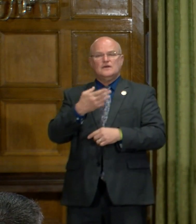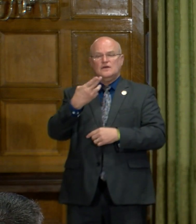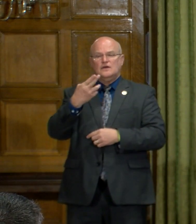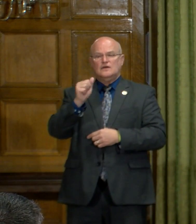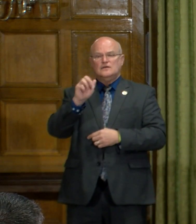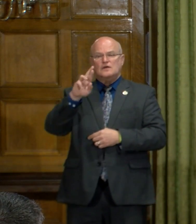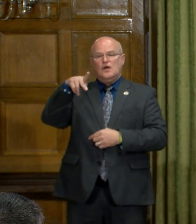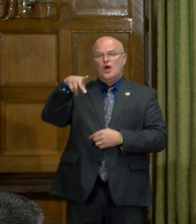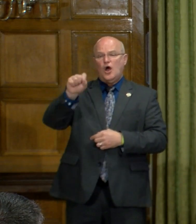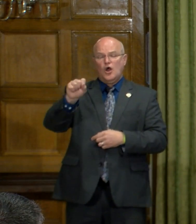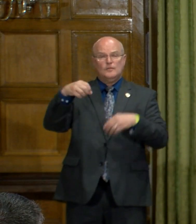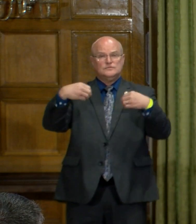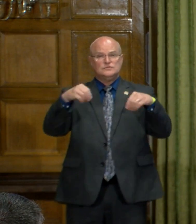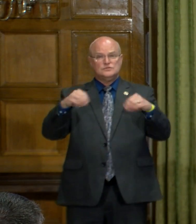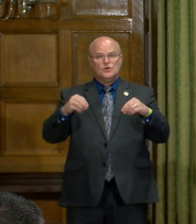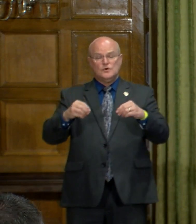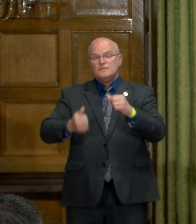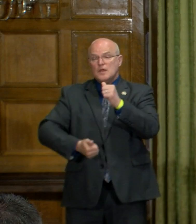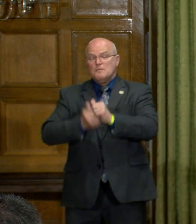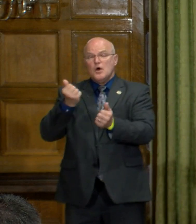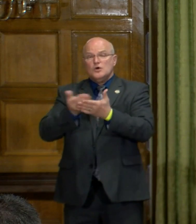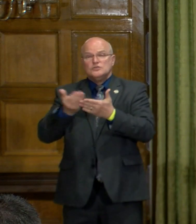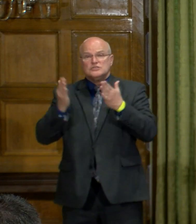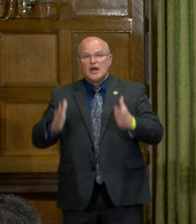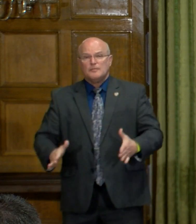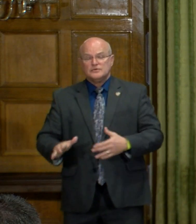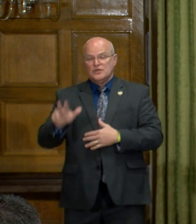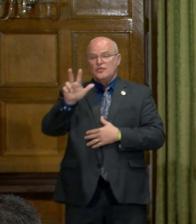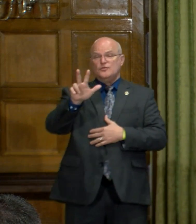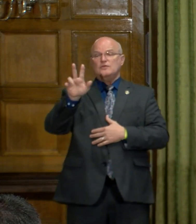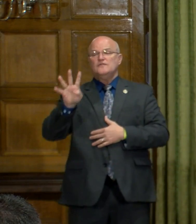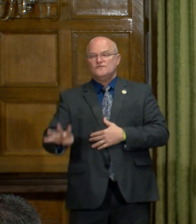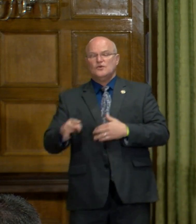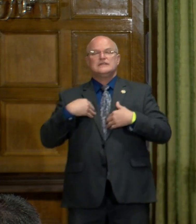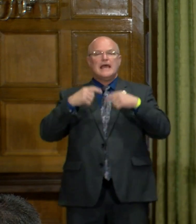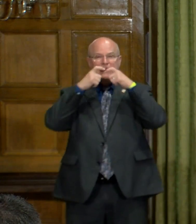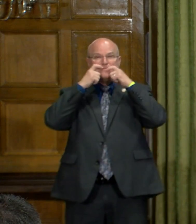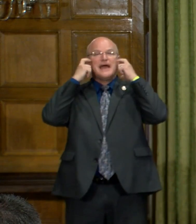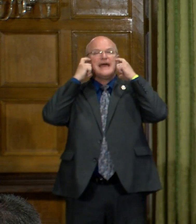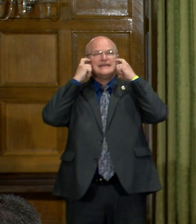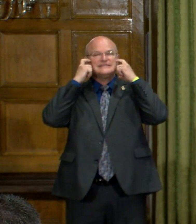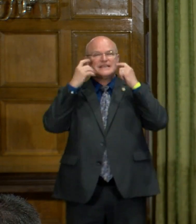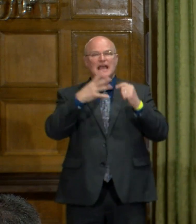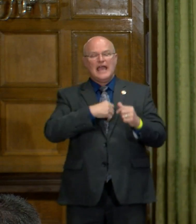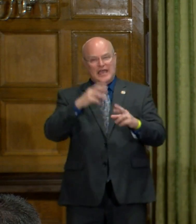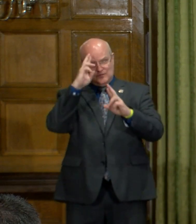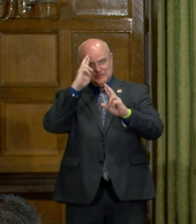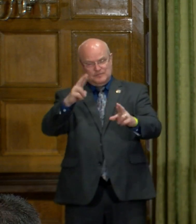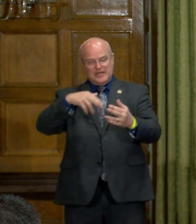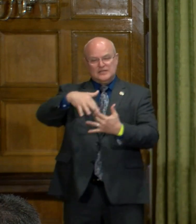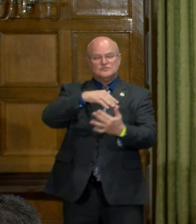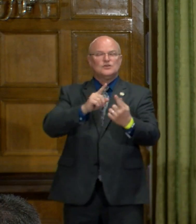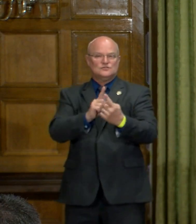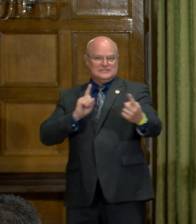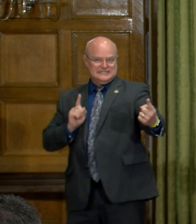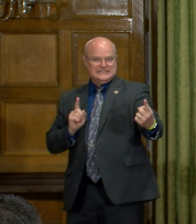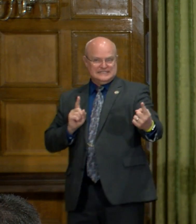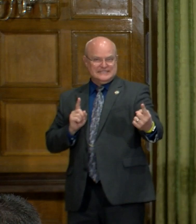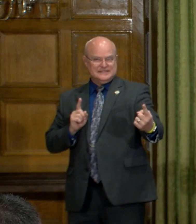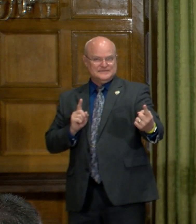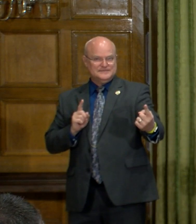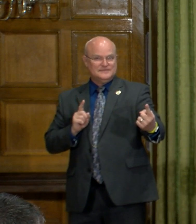Harps store. Most shoppers, at least 3/4, had masks on and respecting social